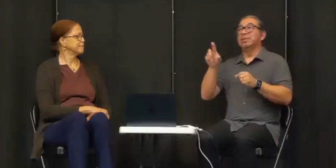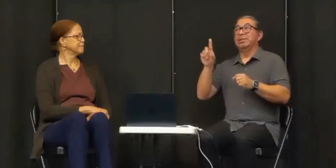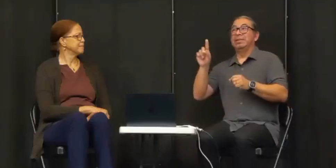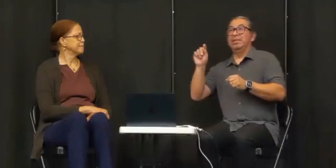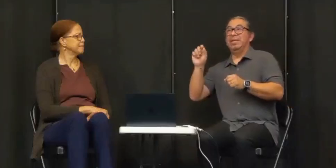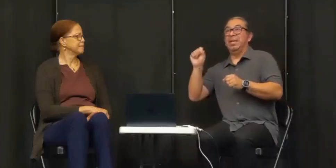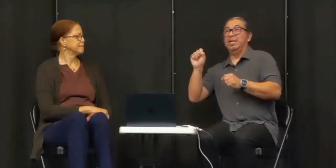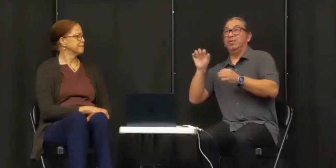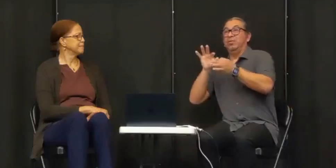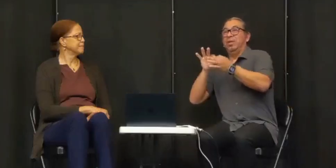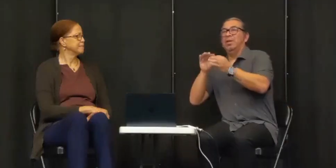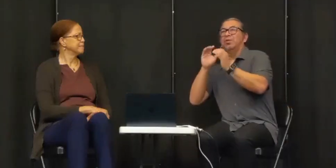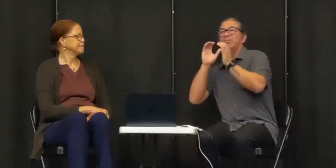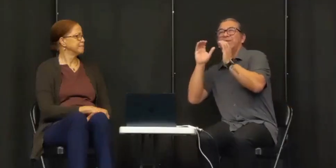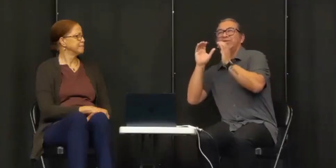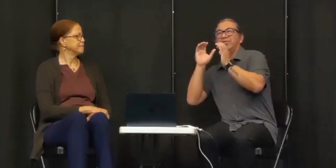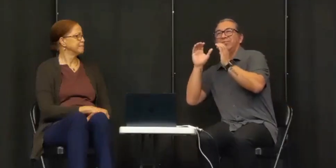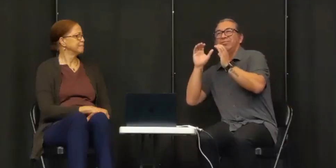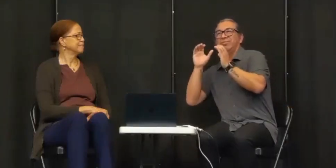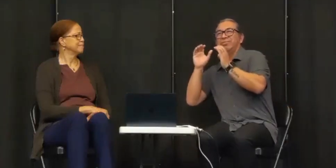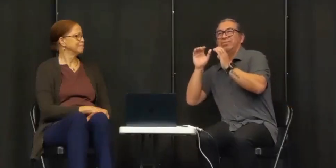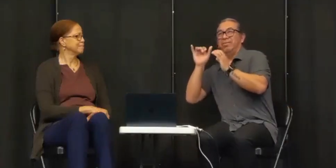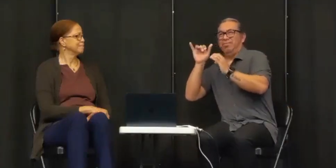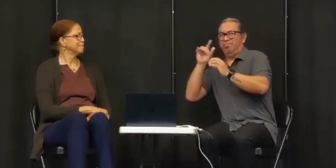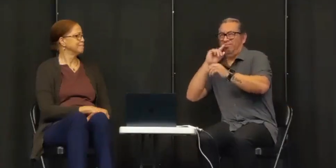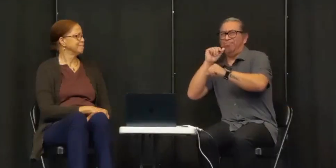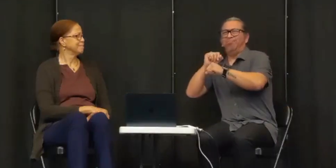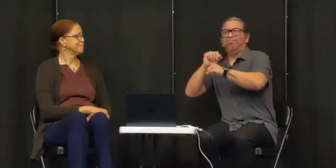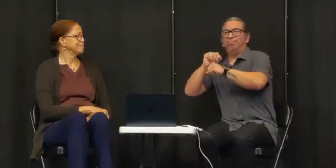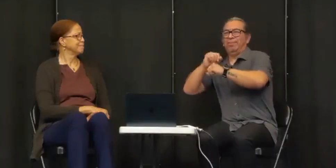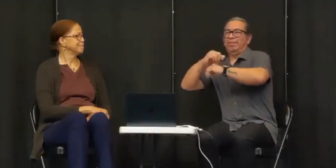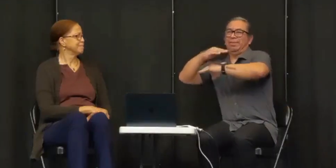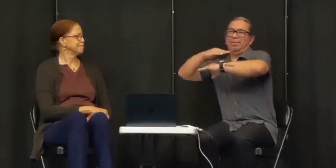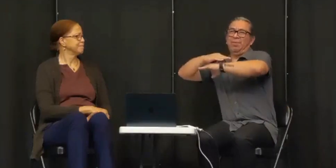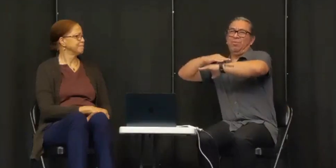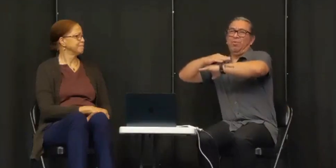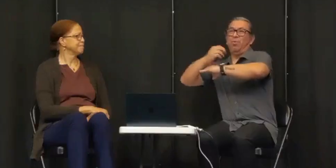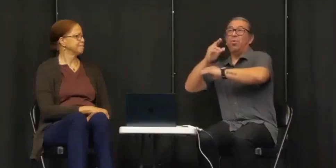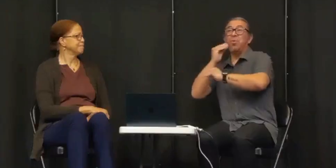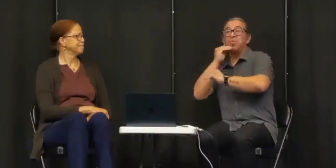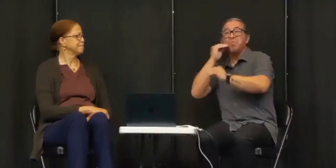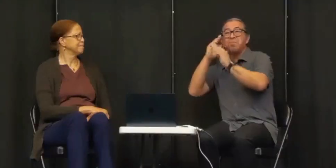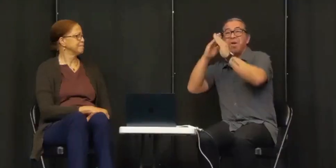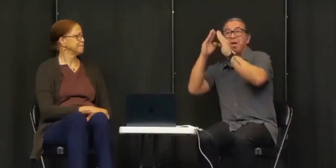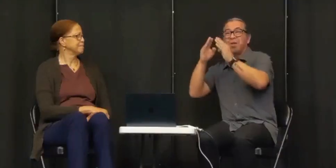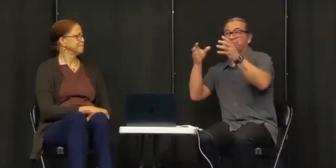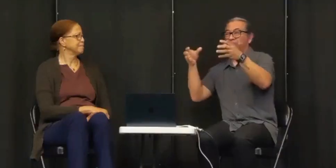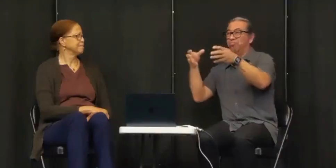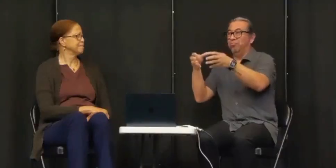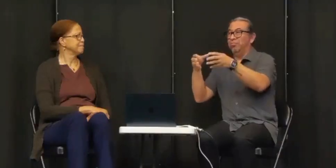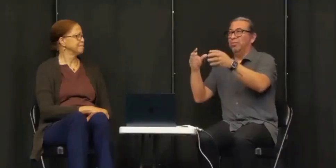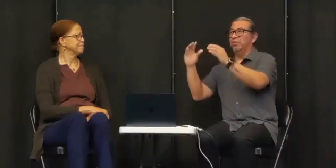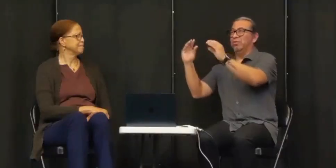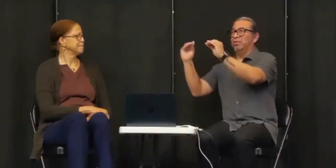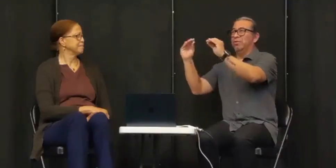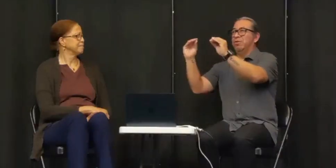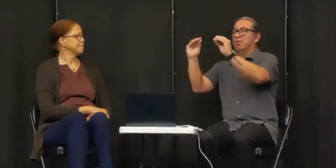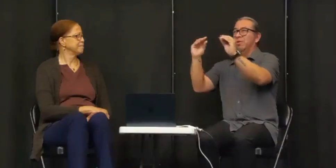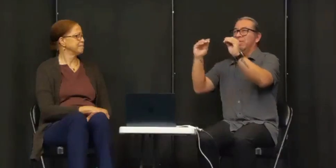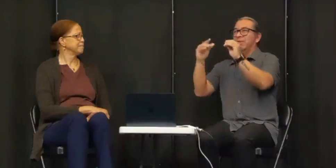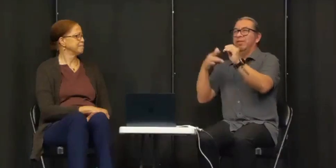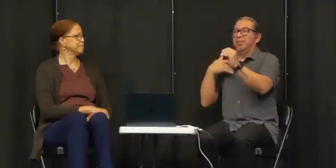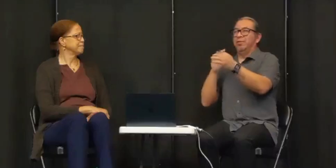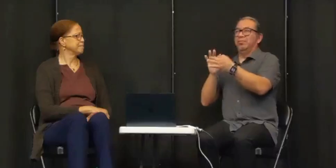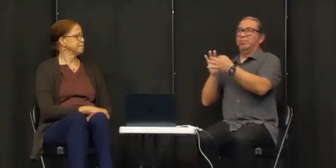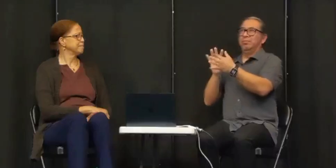Holiday has its own stress-related thing. DTS is related to communication. That's dinner table in your home, in your